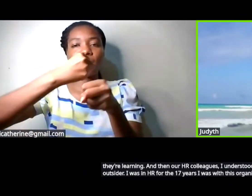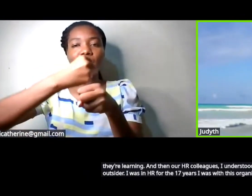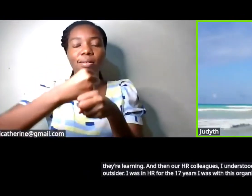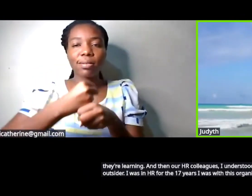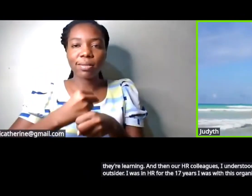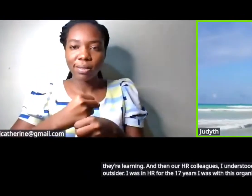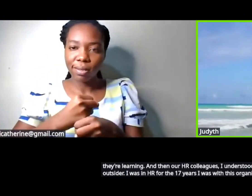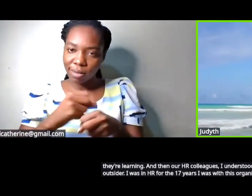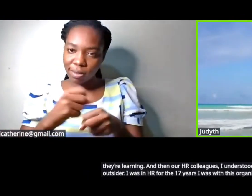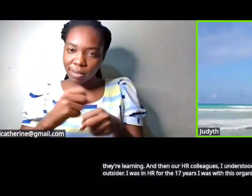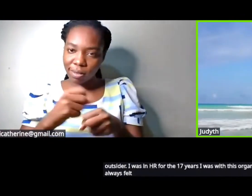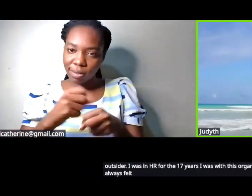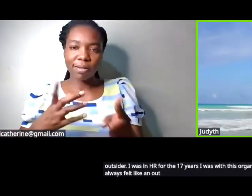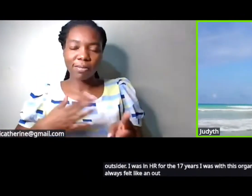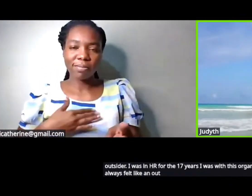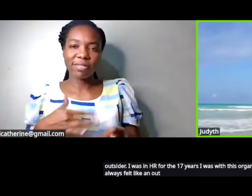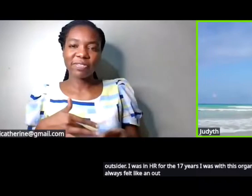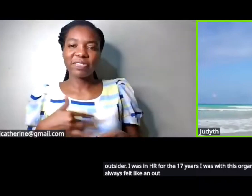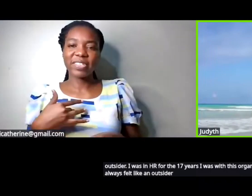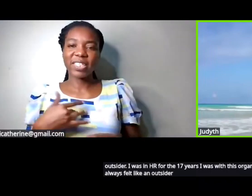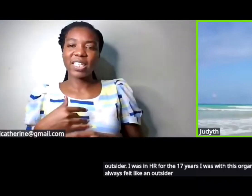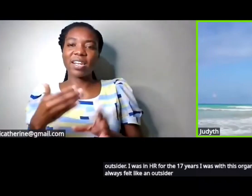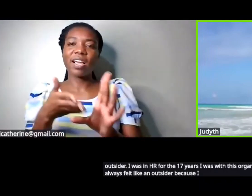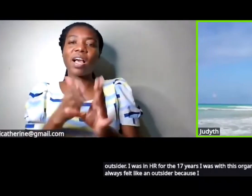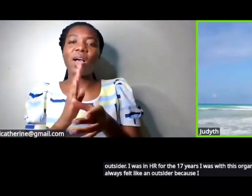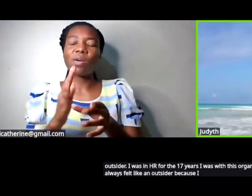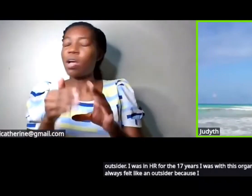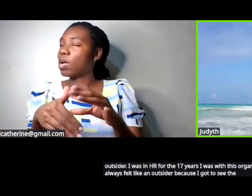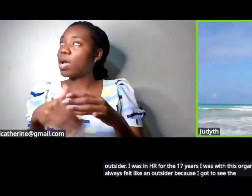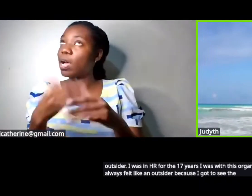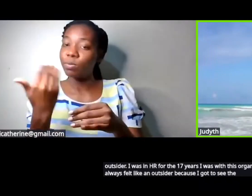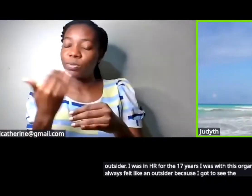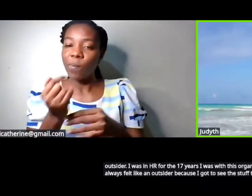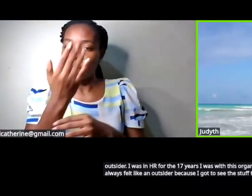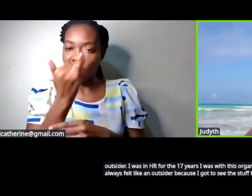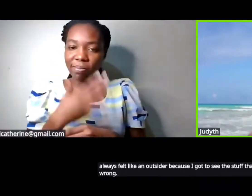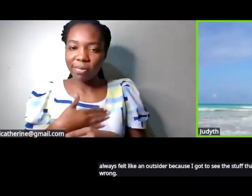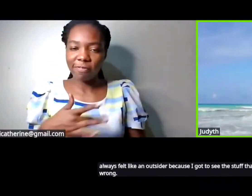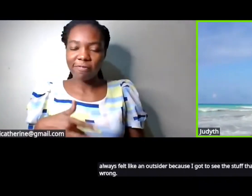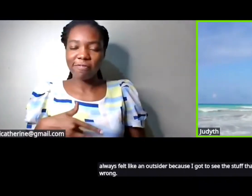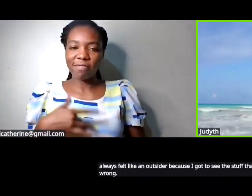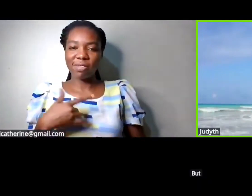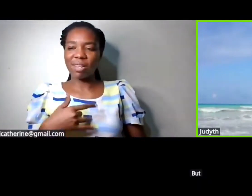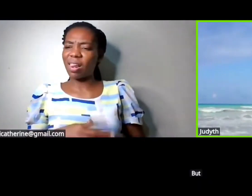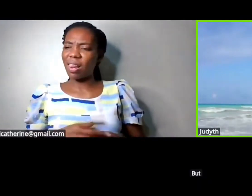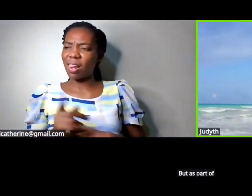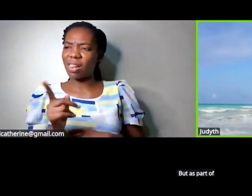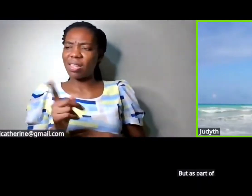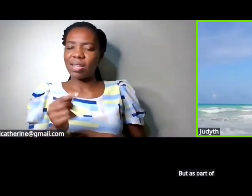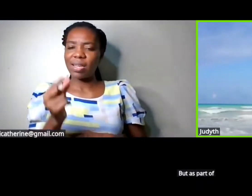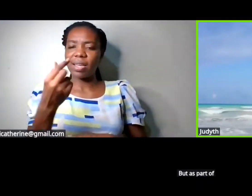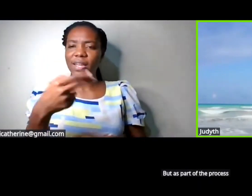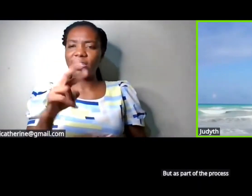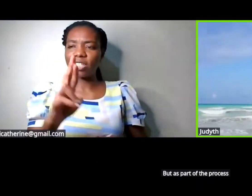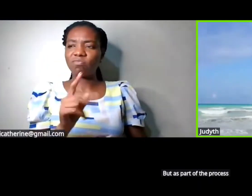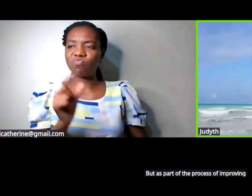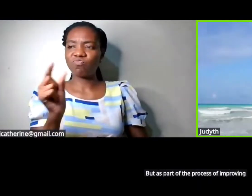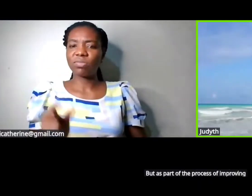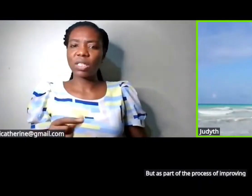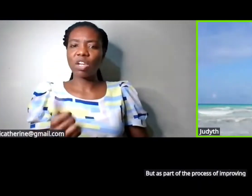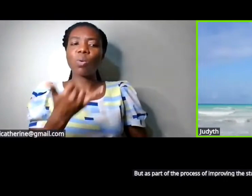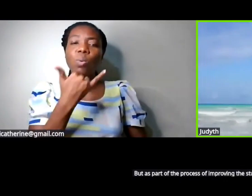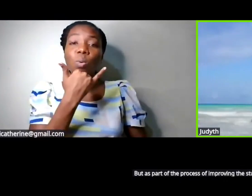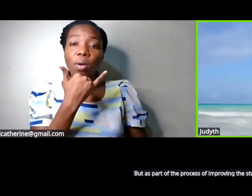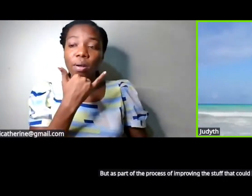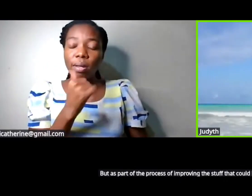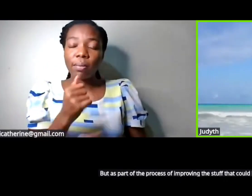felt like an outsider because I got to see the stuff that HR was doing wrong, but as part of the process of improving the stuff that could be improved